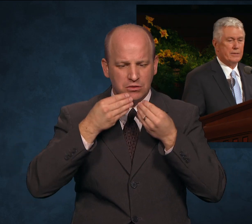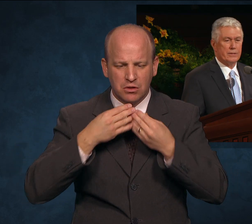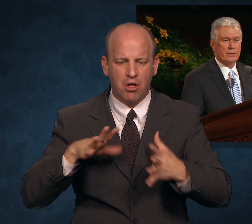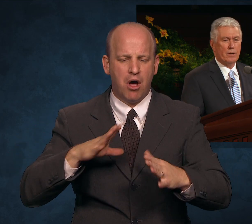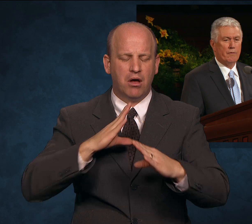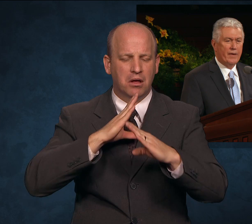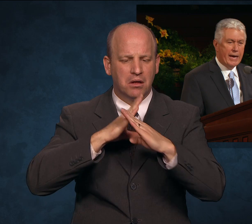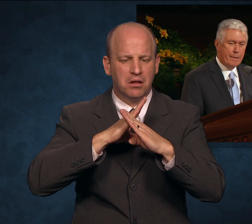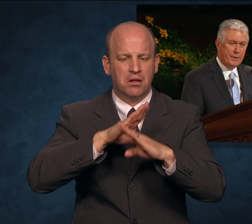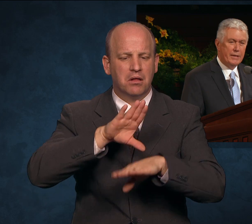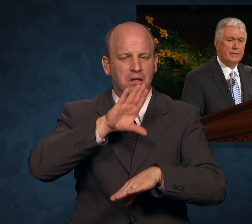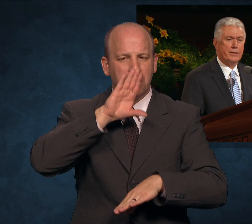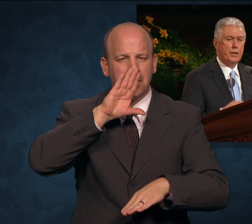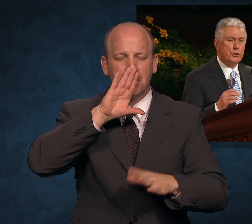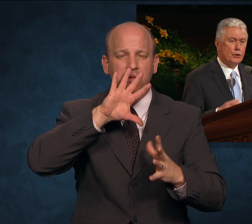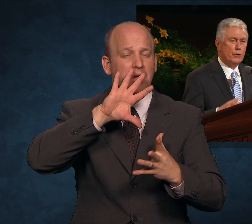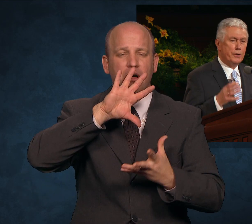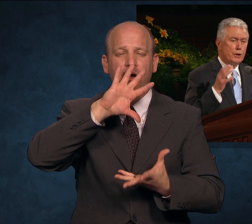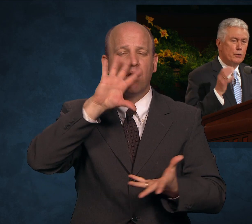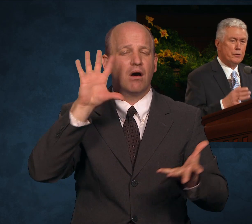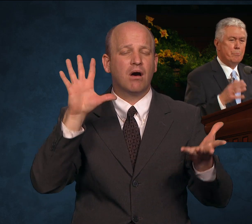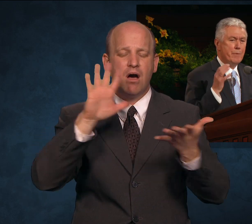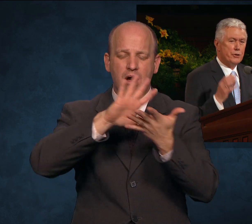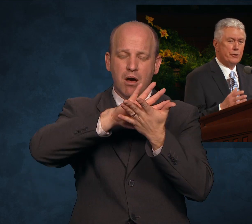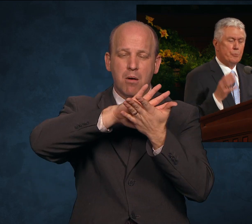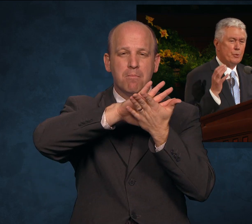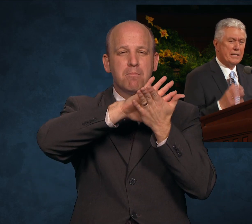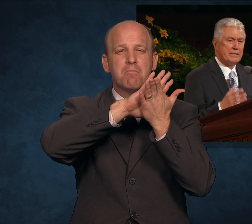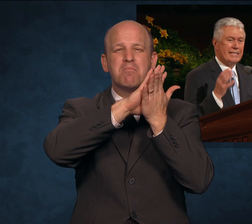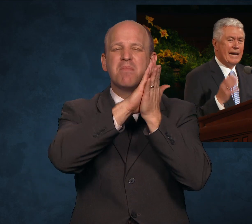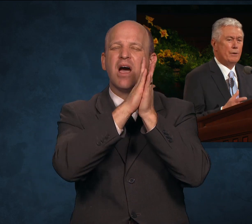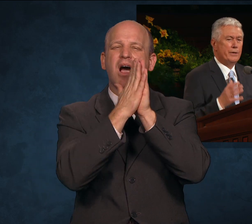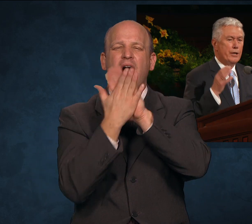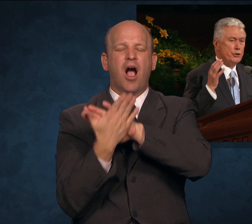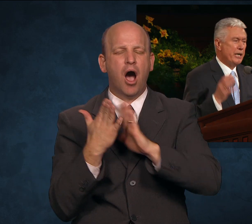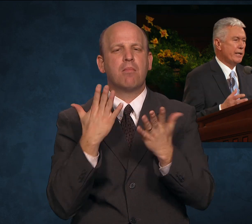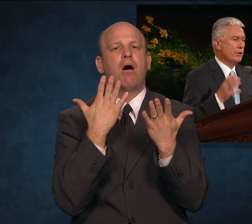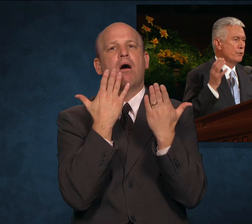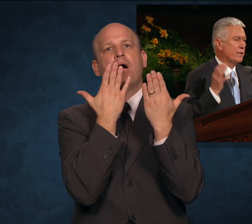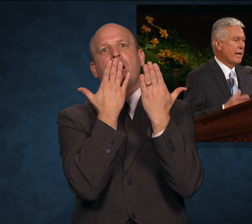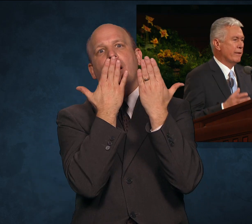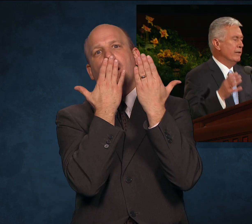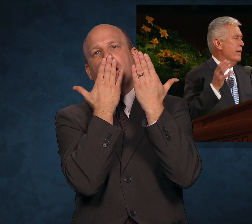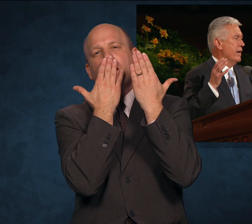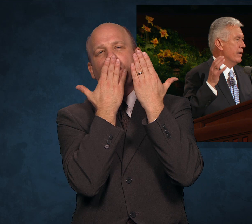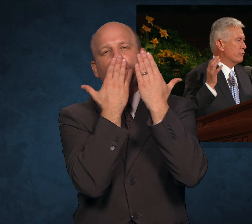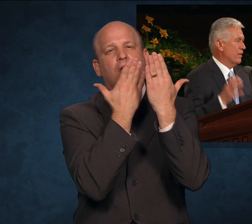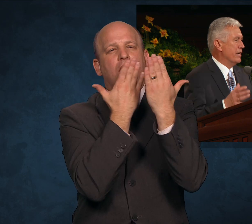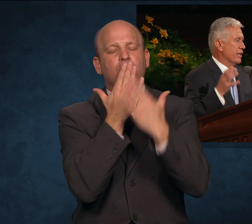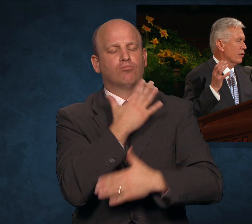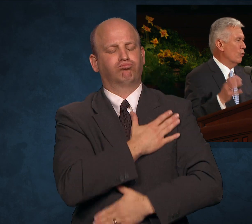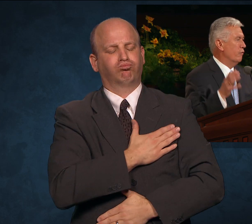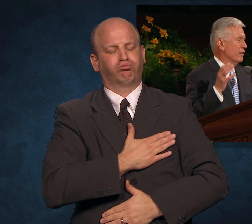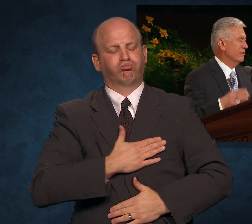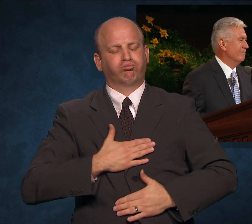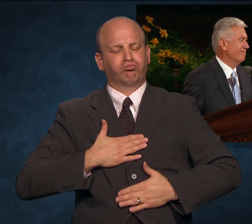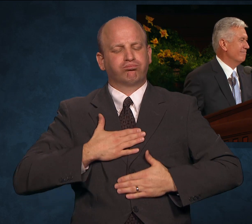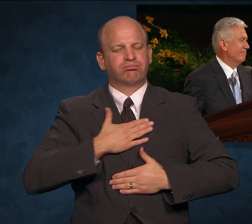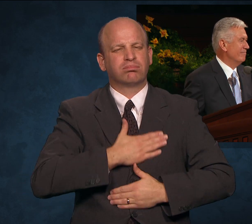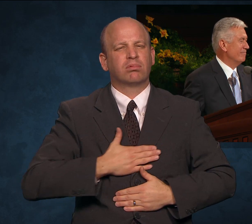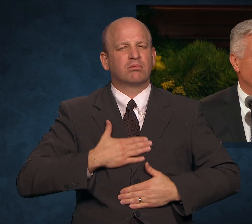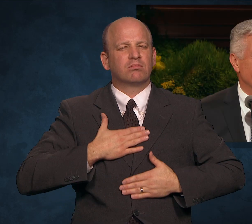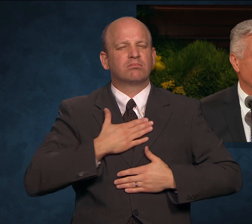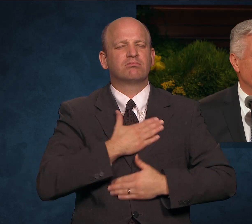abundance of happiness and joy good measure pressed down and shaken together and running